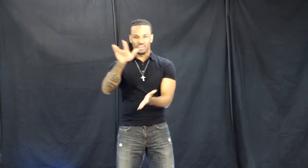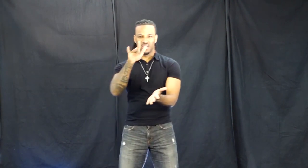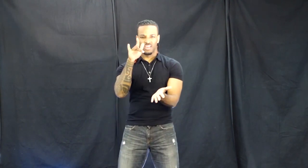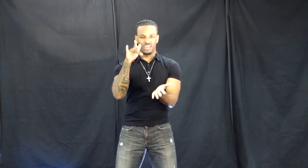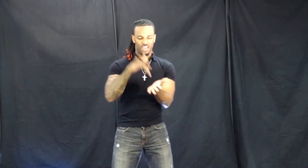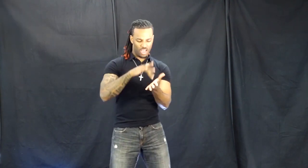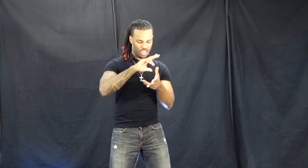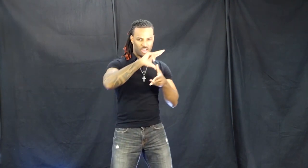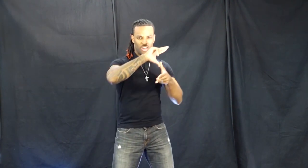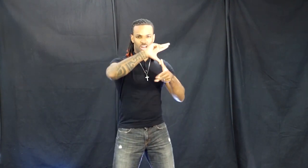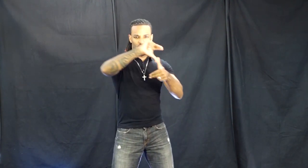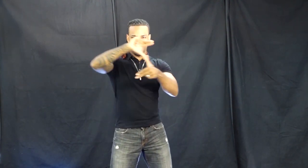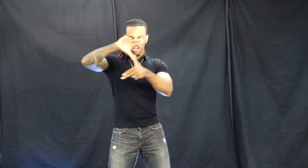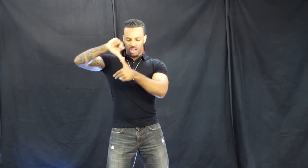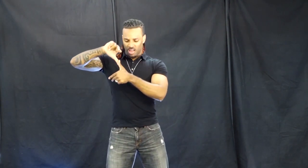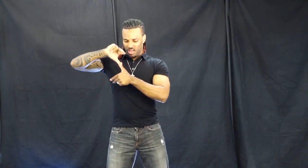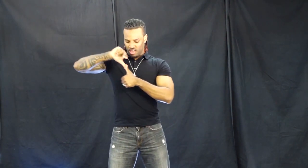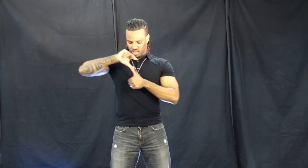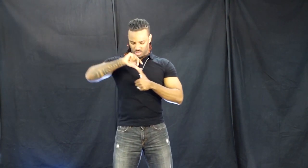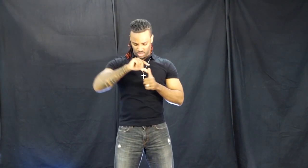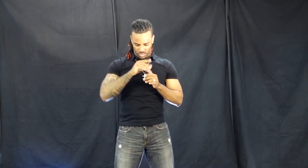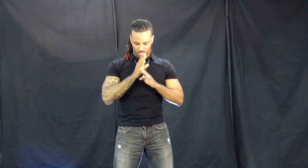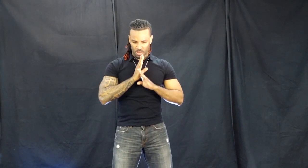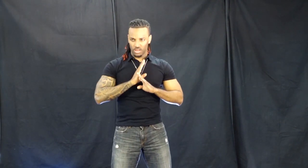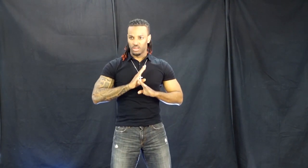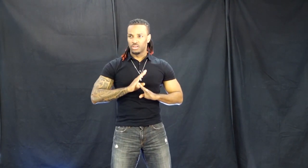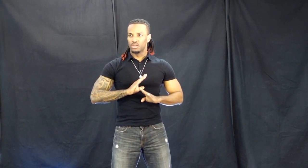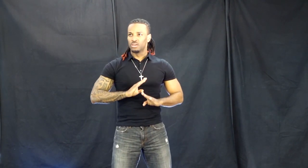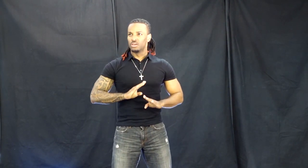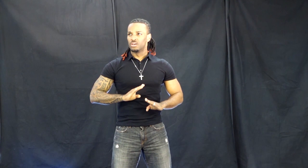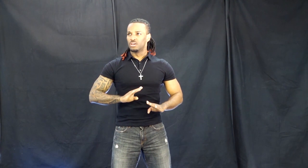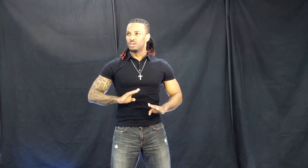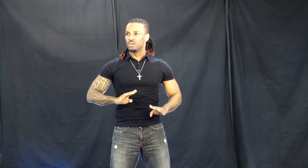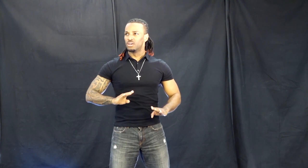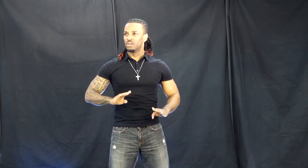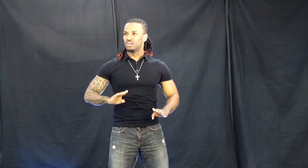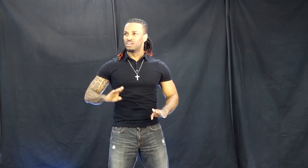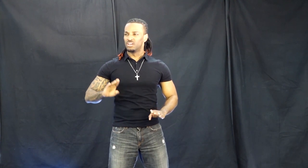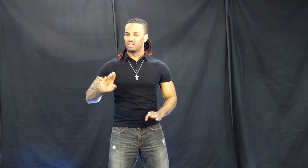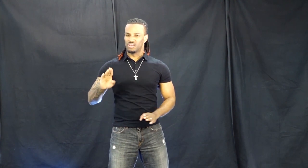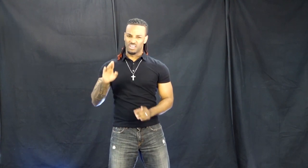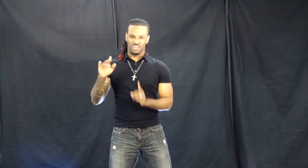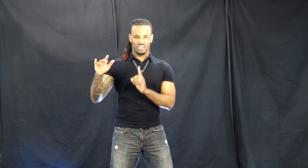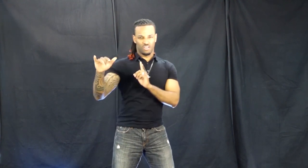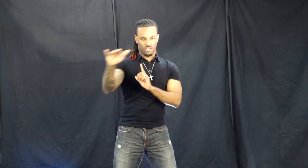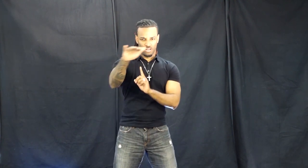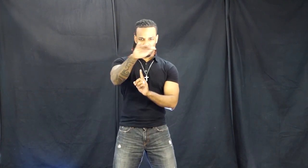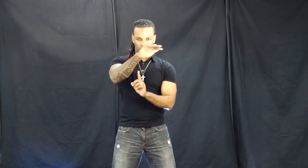In the eye of a hurricane there is quiet for just a moment.